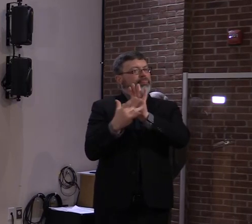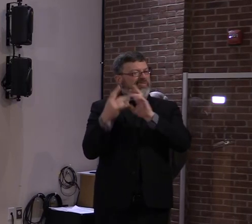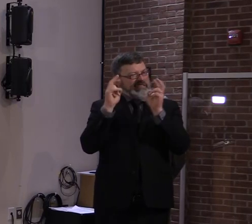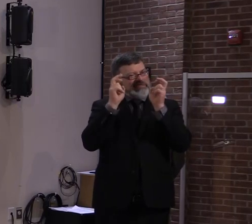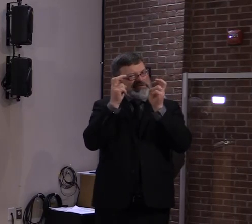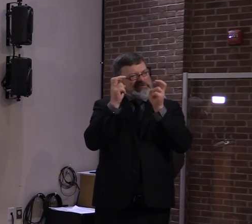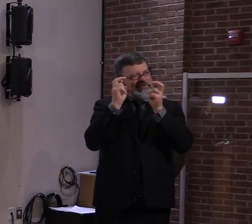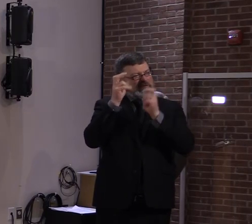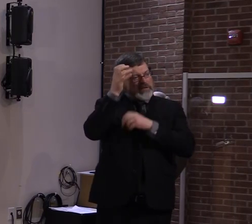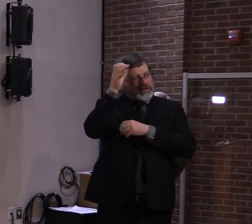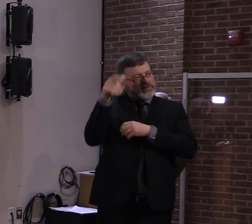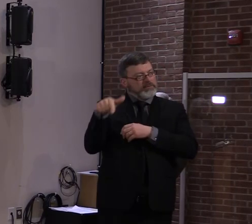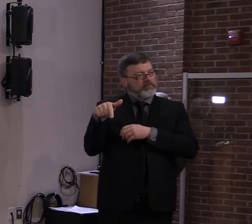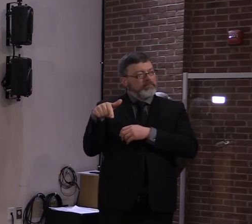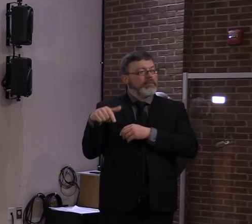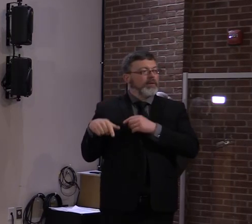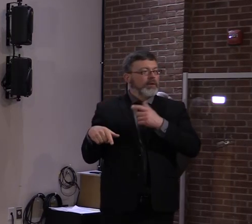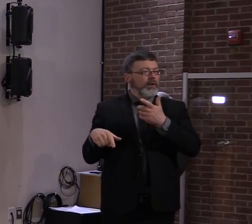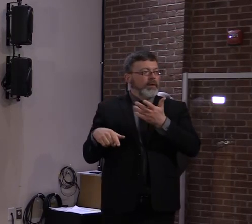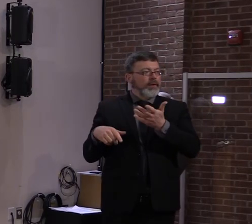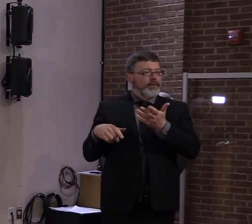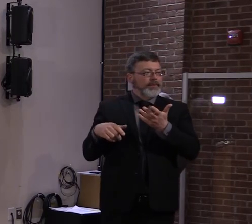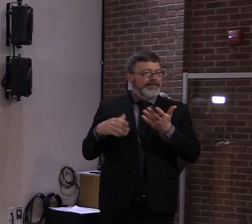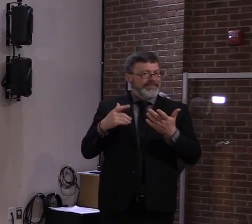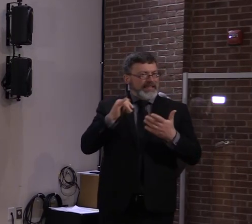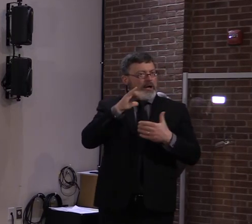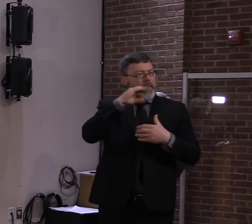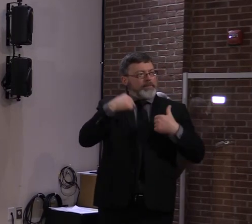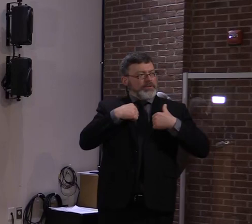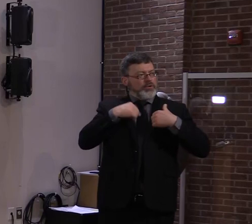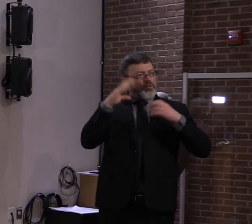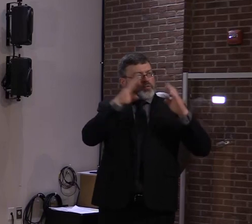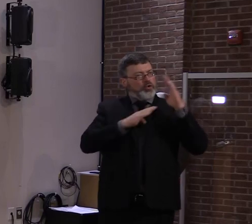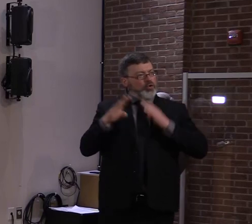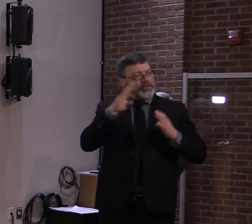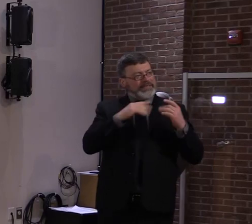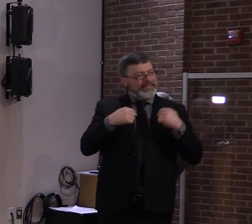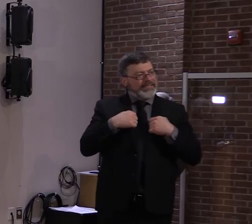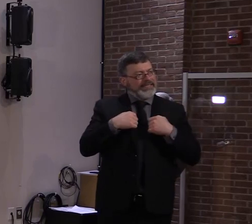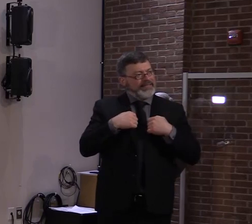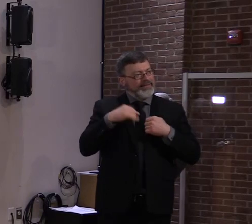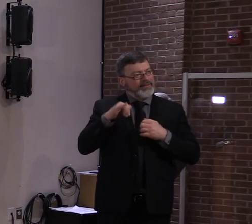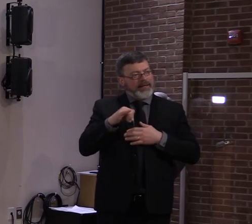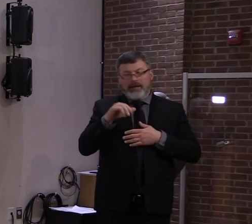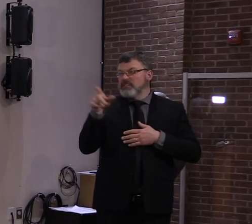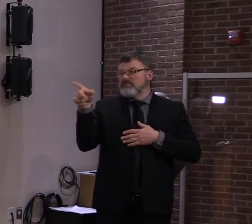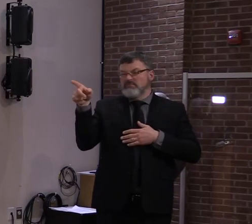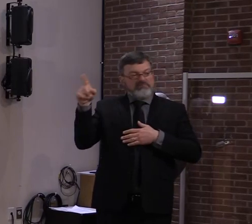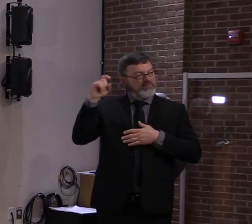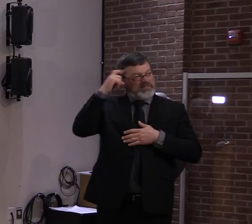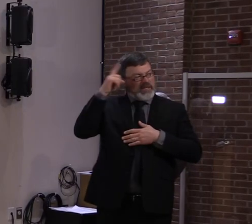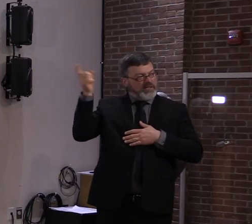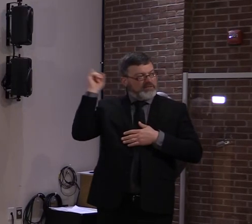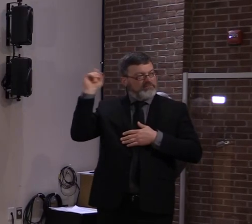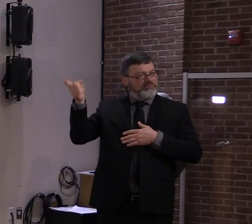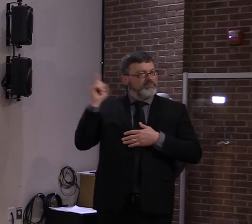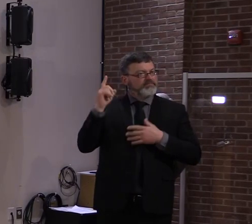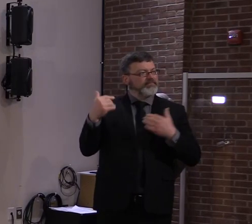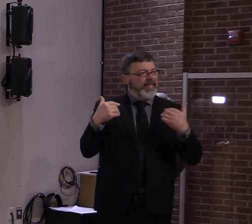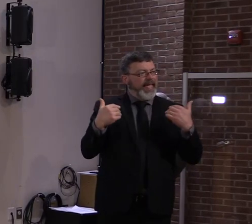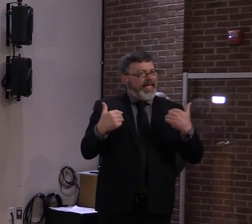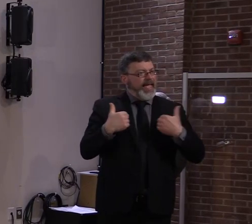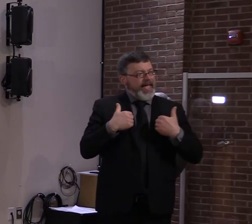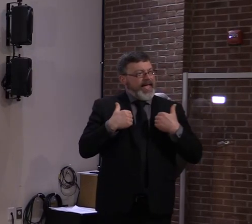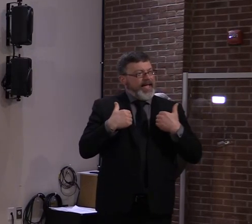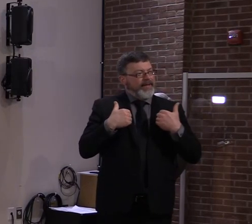or at least some of the employers, believe that the state has other ways of supporting people,